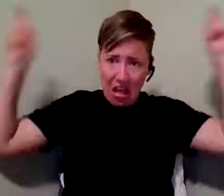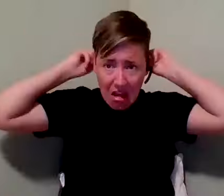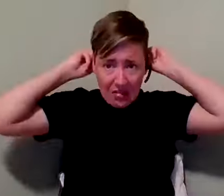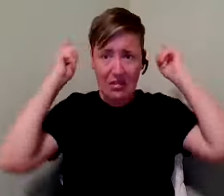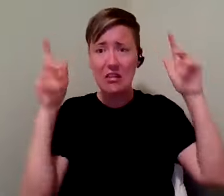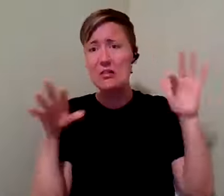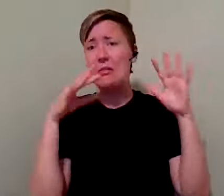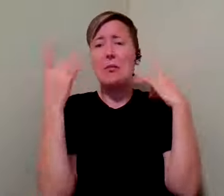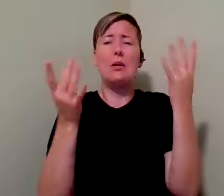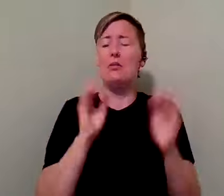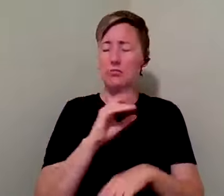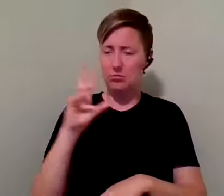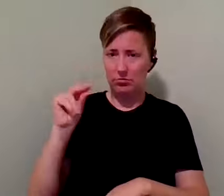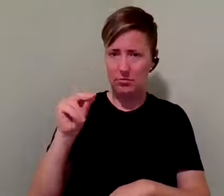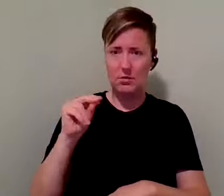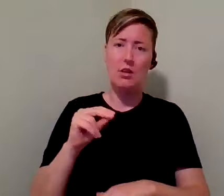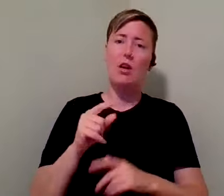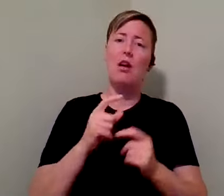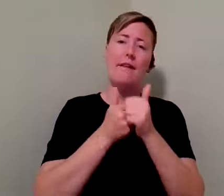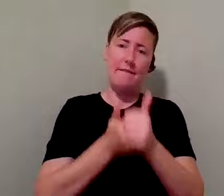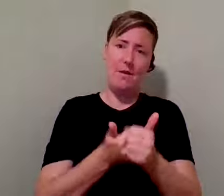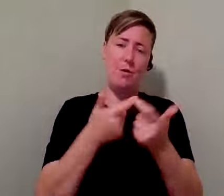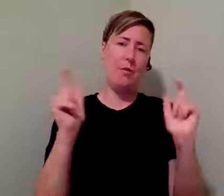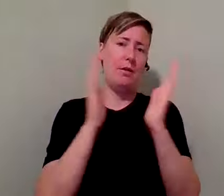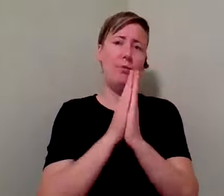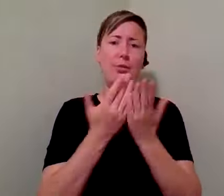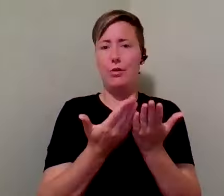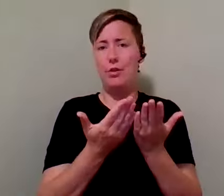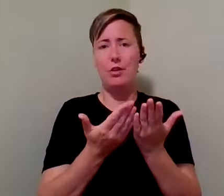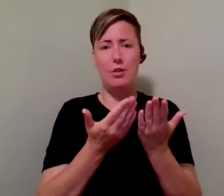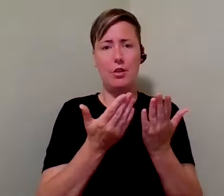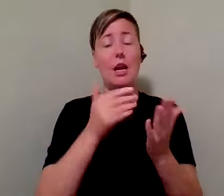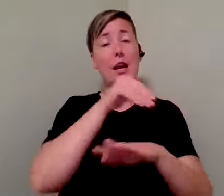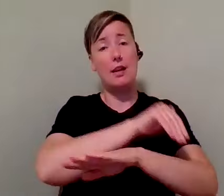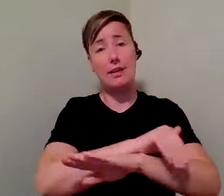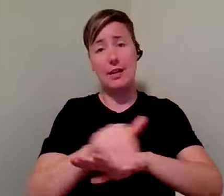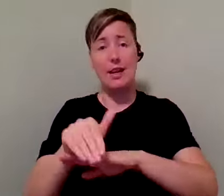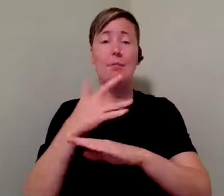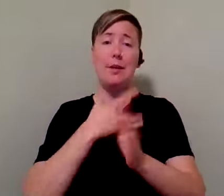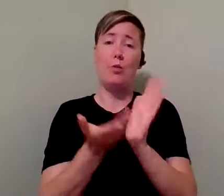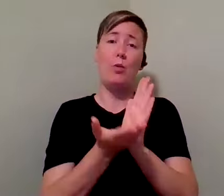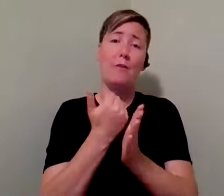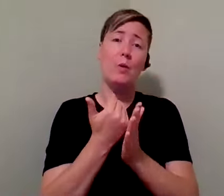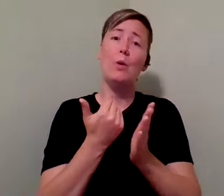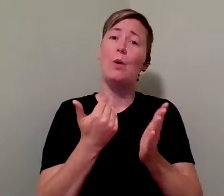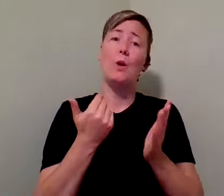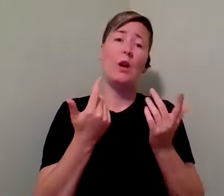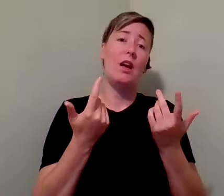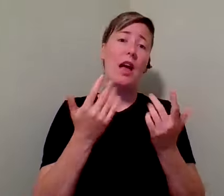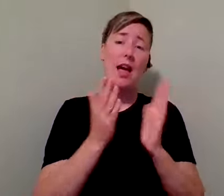head, nothing. I just follow the big book rigidly. At night, I do my review, I ask those 10 questions, and then I go to sleep.